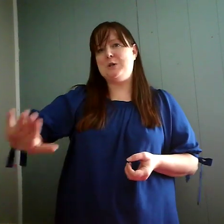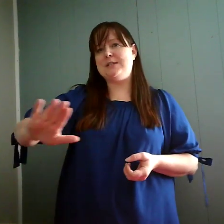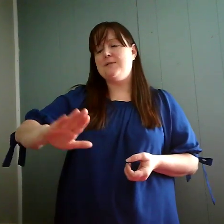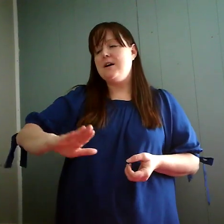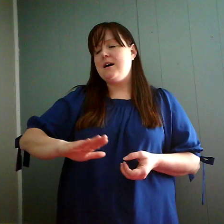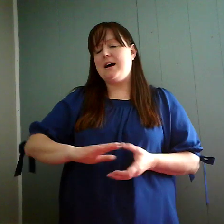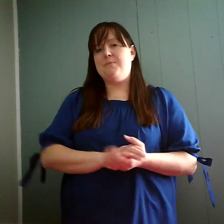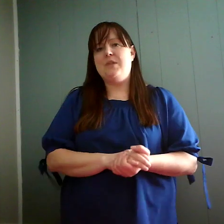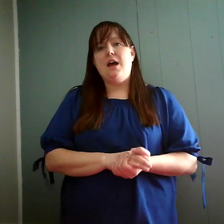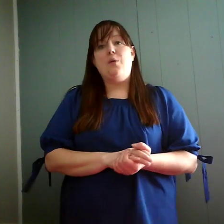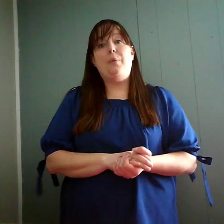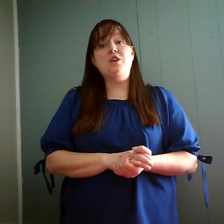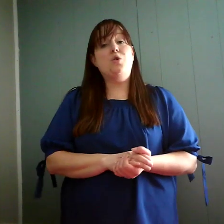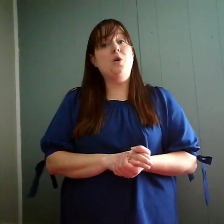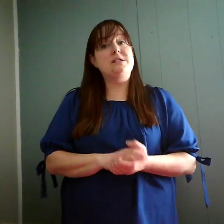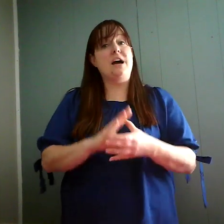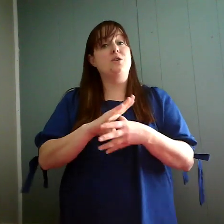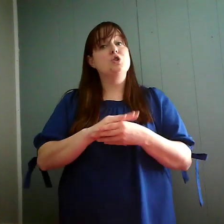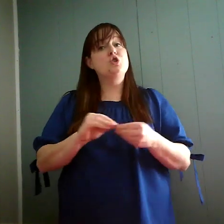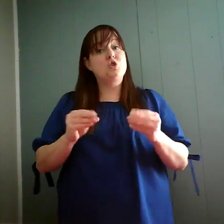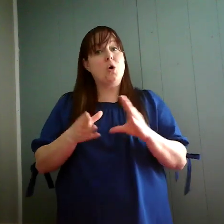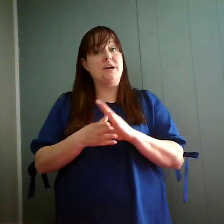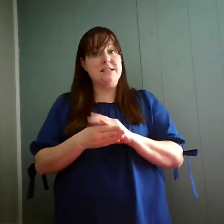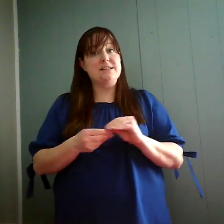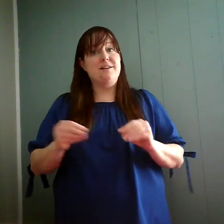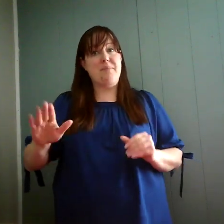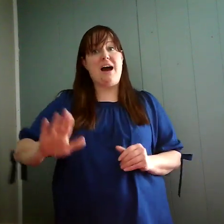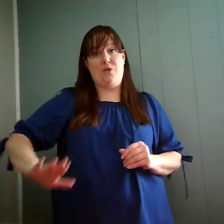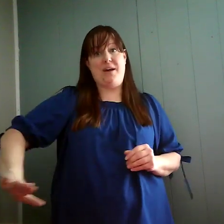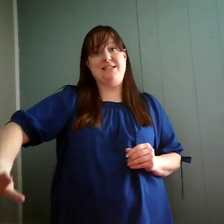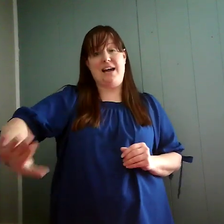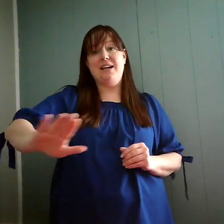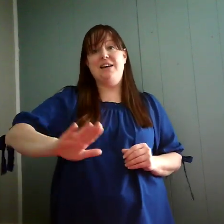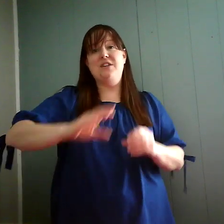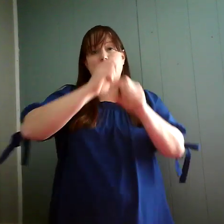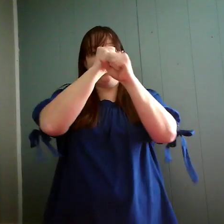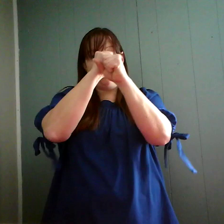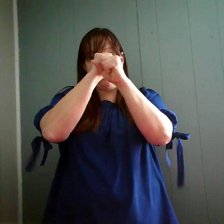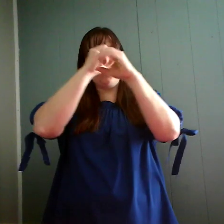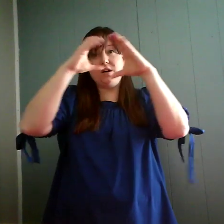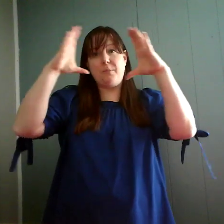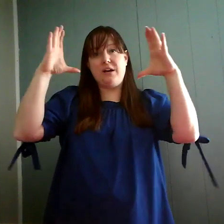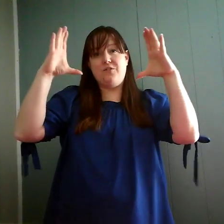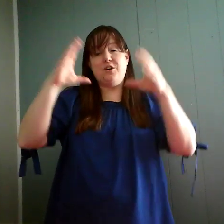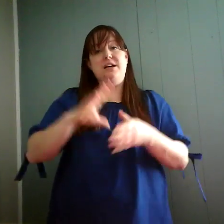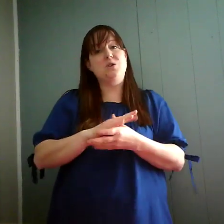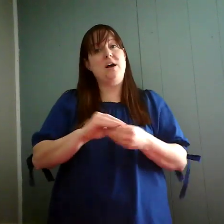this. But you could sign stories by the wayside. If this one is really complicated for your kids, go ahead and